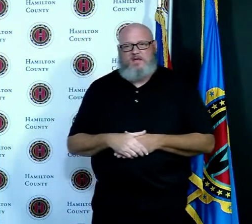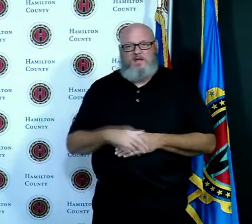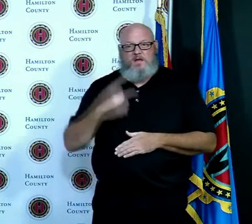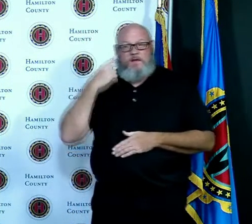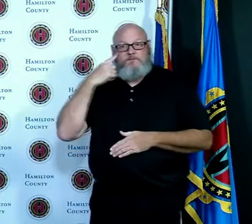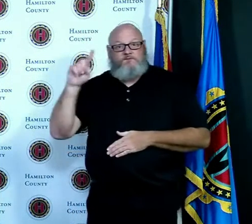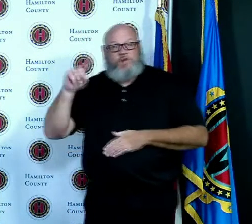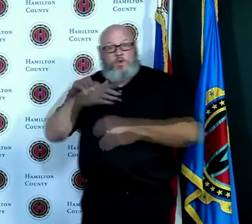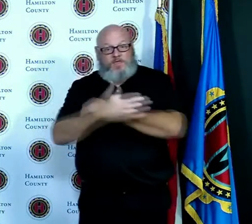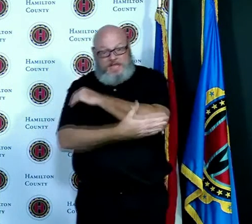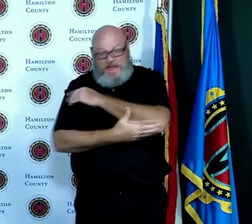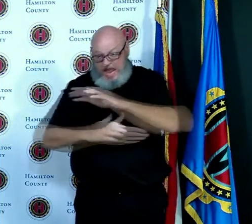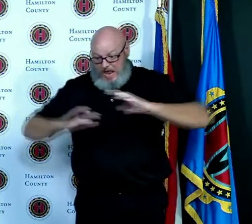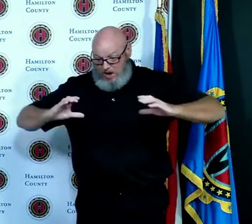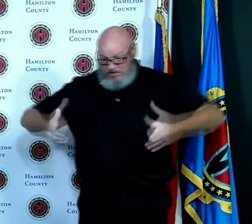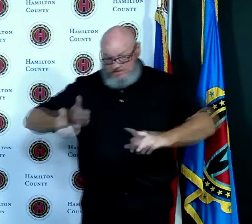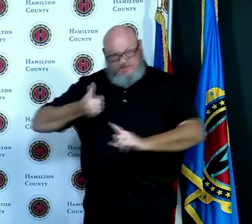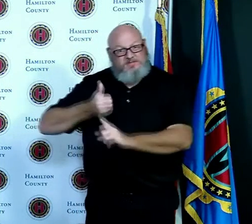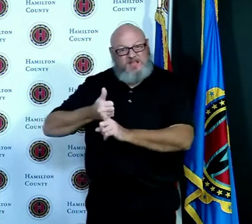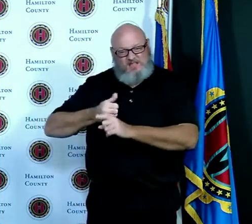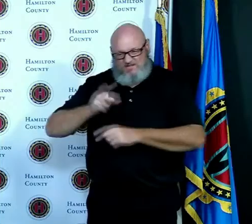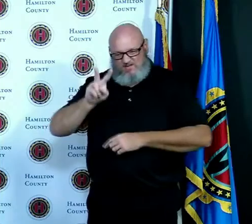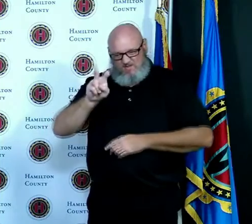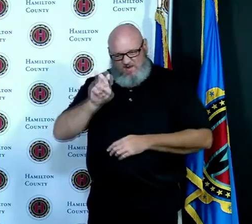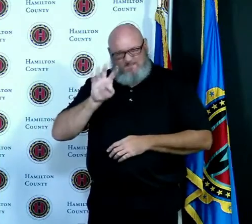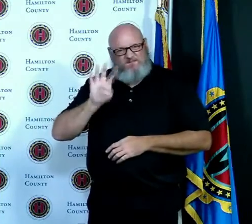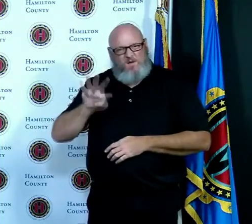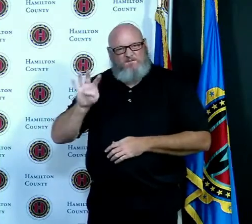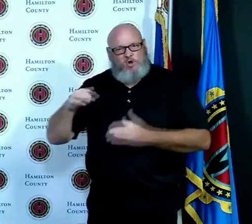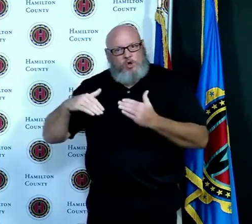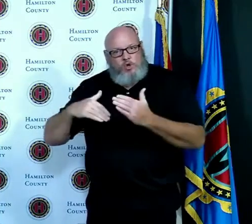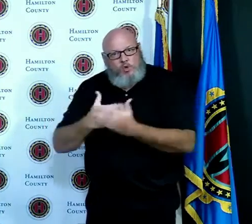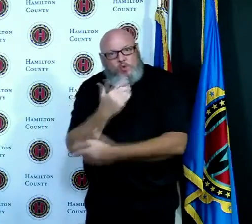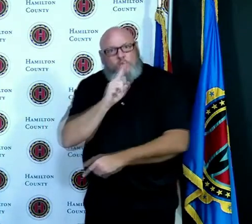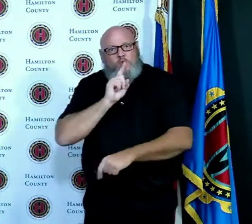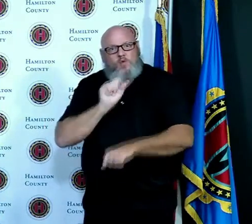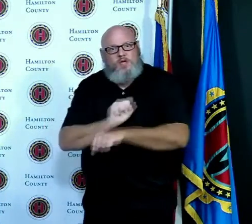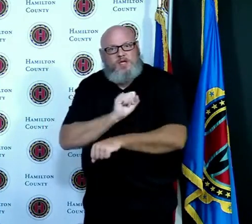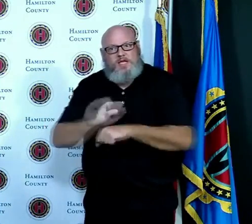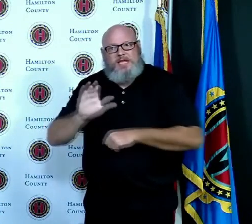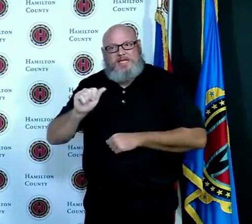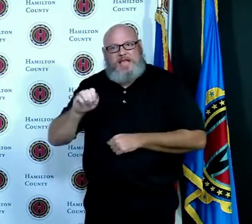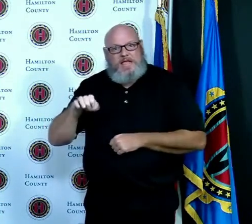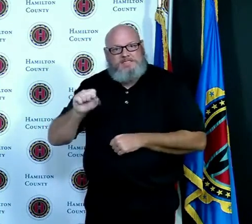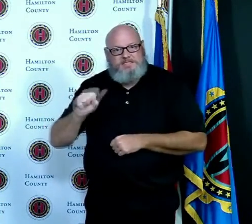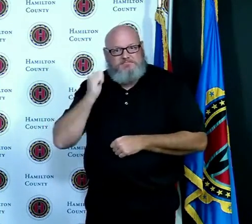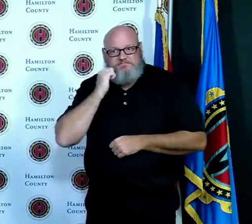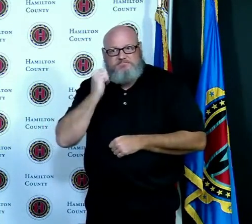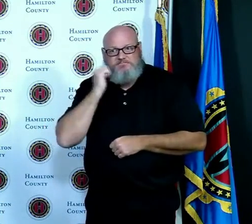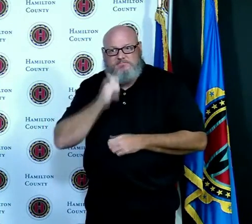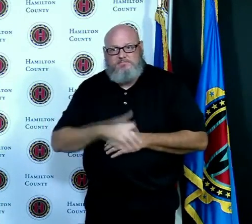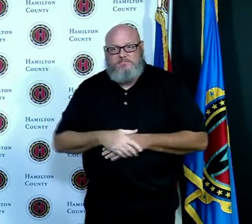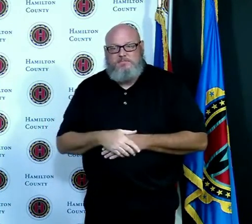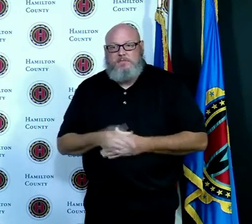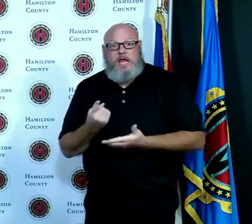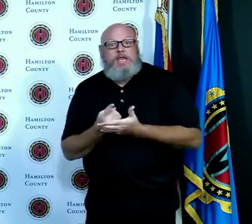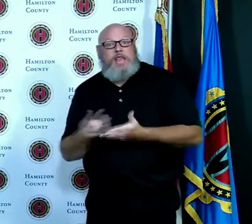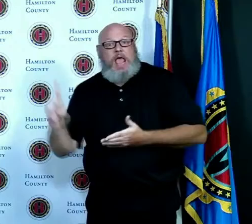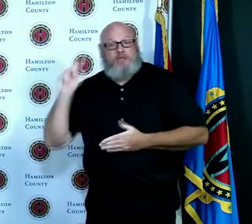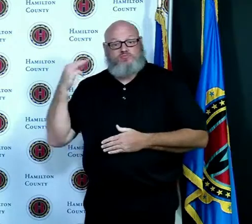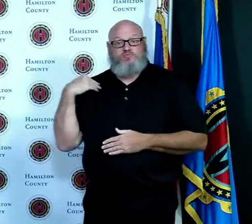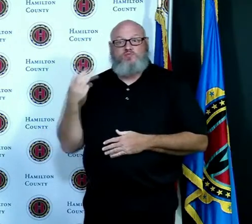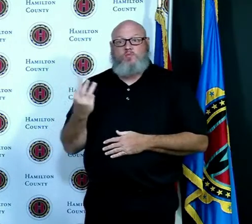week prior, it was 210 cases per day on average. These cases continue to come from our community and not just